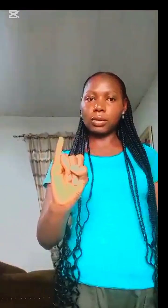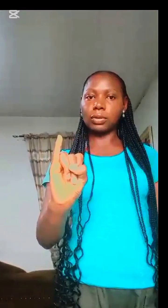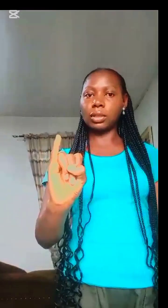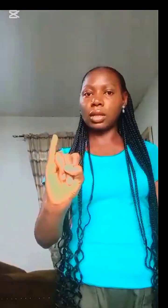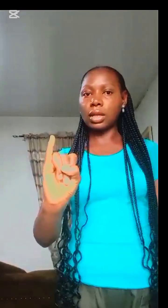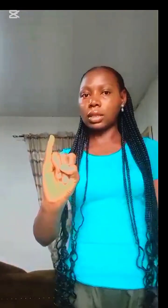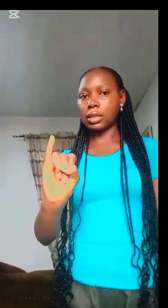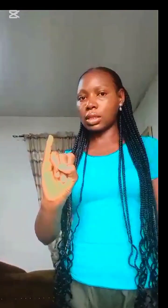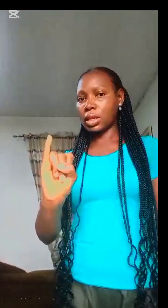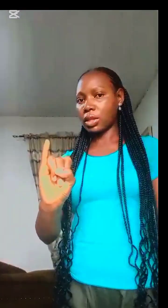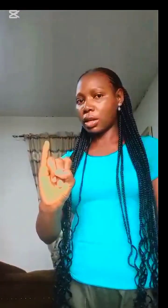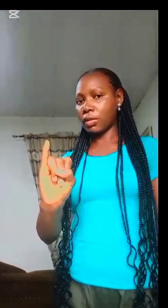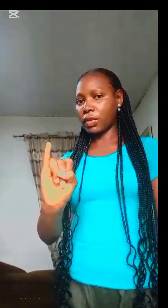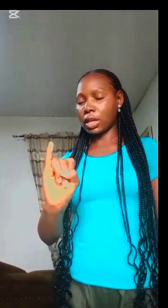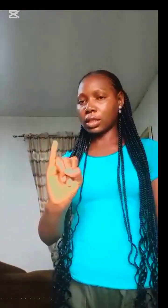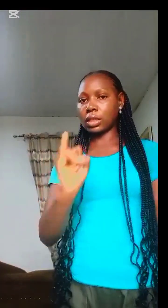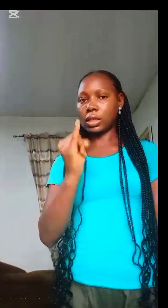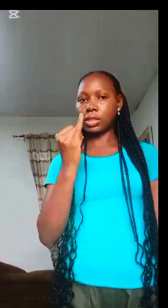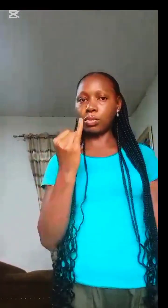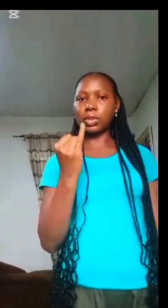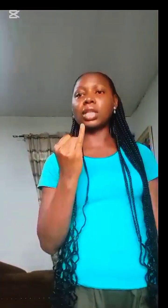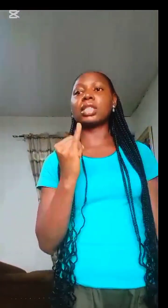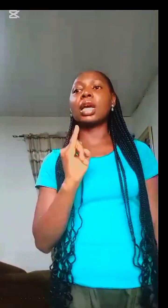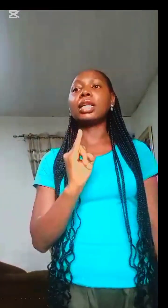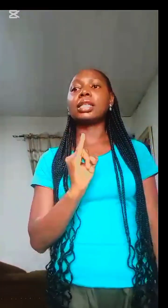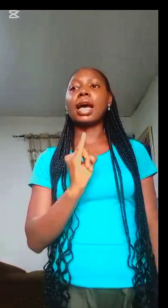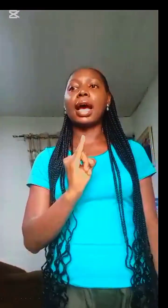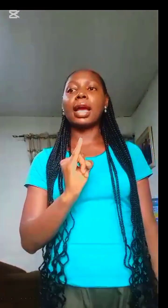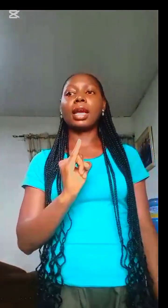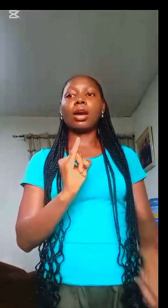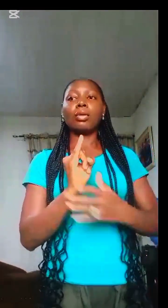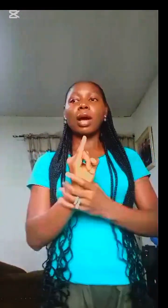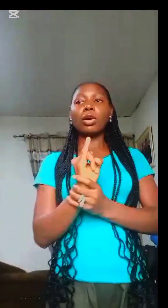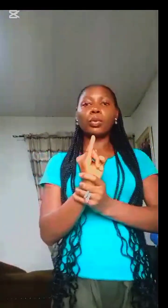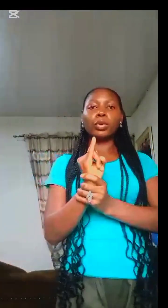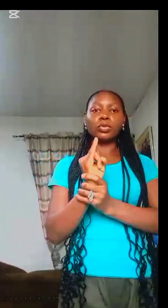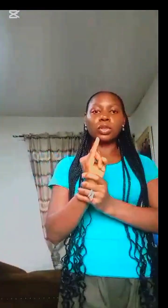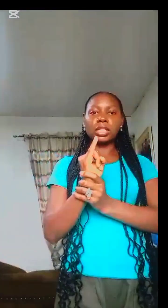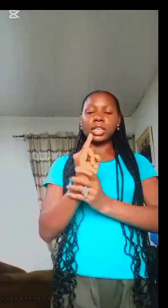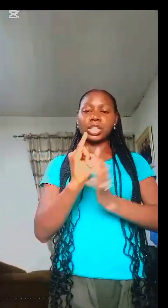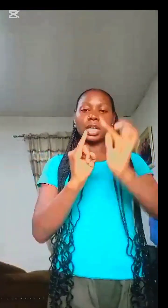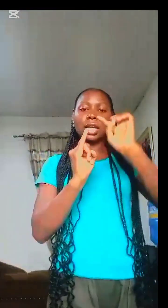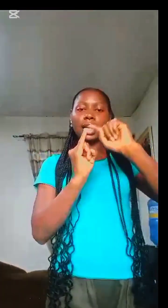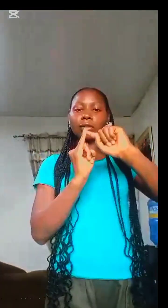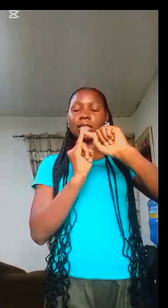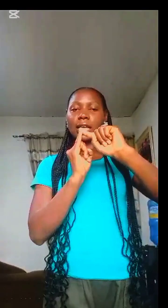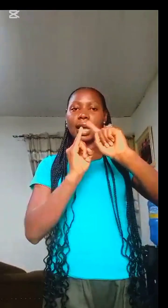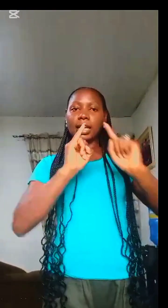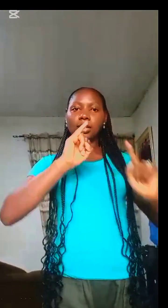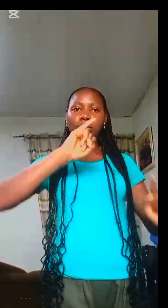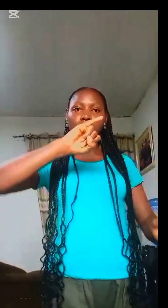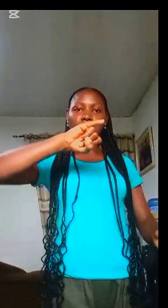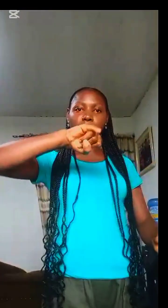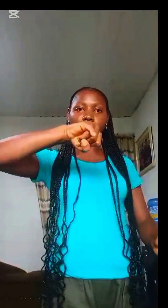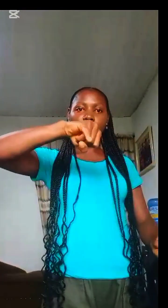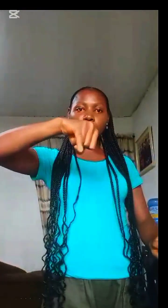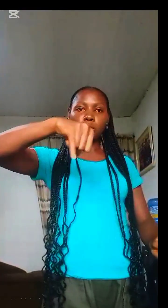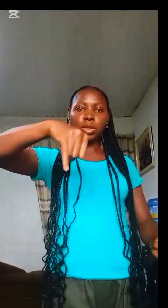on these three fingers. This represents letter I. Well, we go for letter G. Now this I will just be